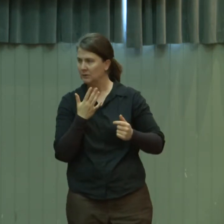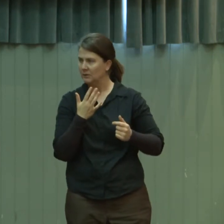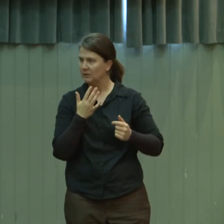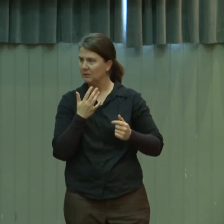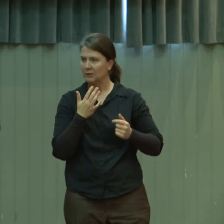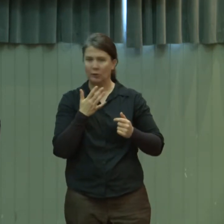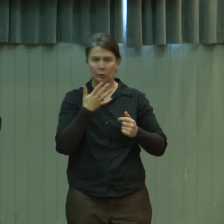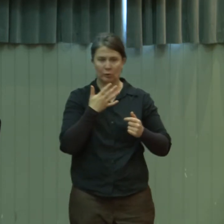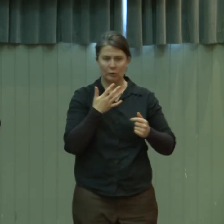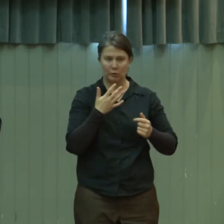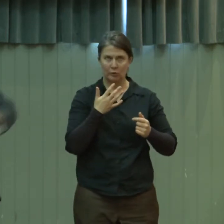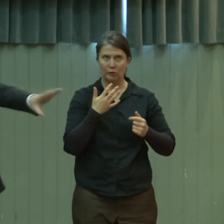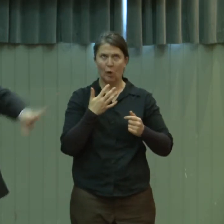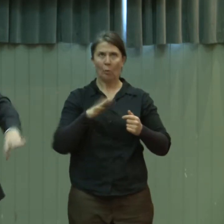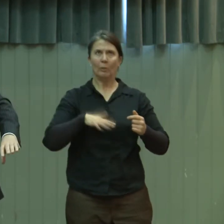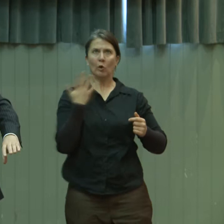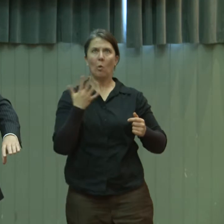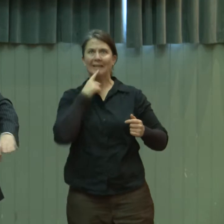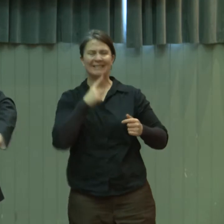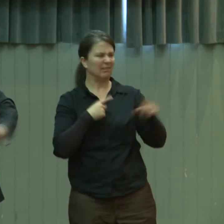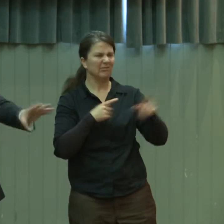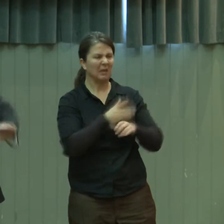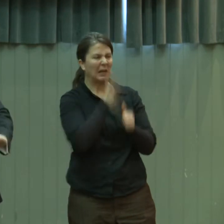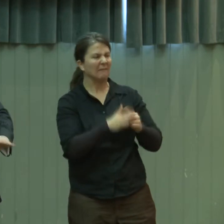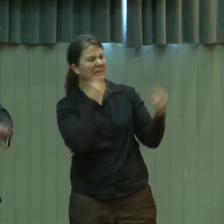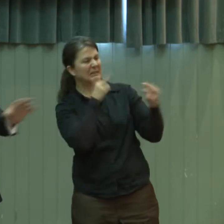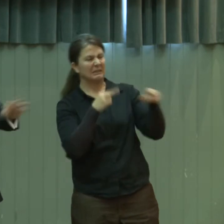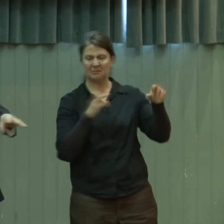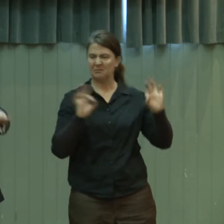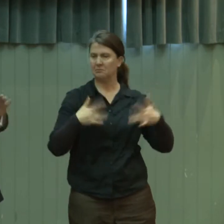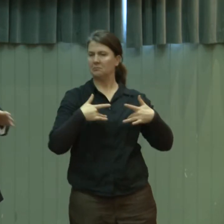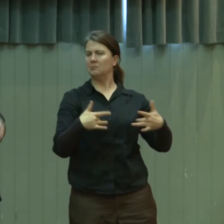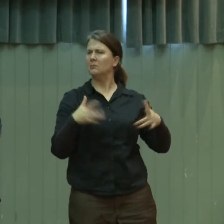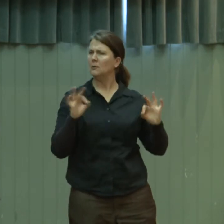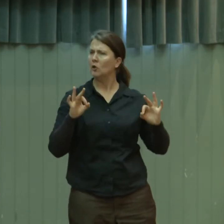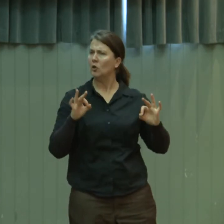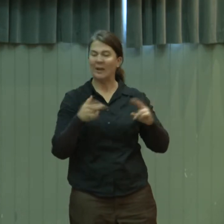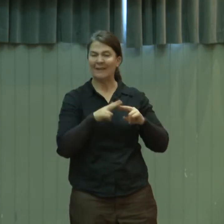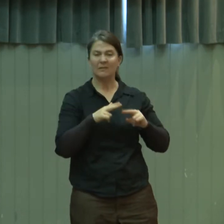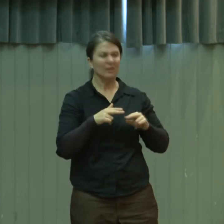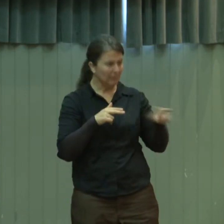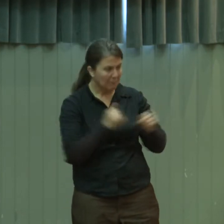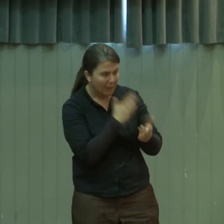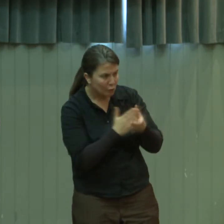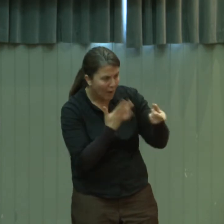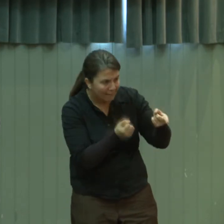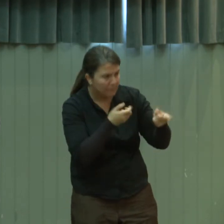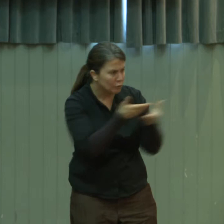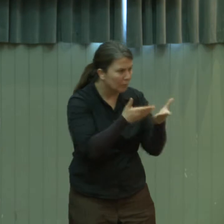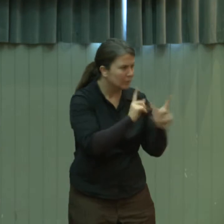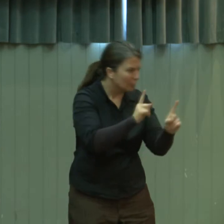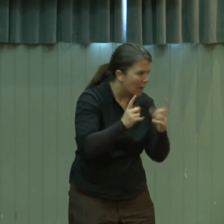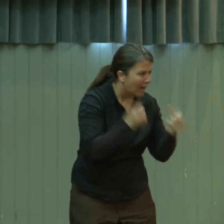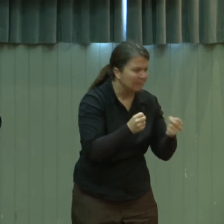we would never say, no, we're not going to see that child, but not do anything else. We would always make sure the child has a service.